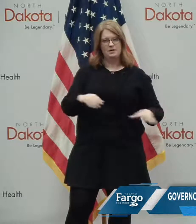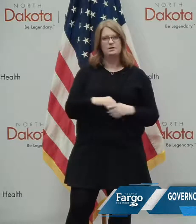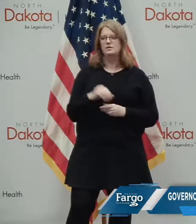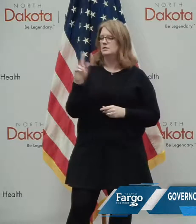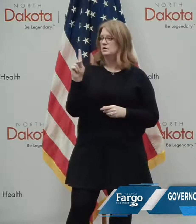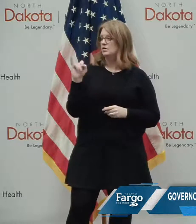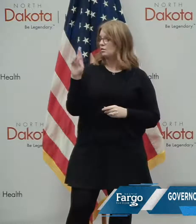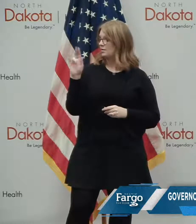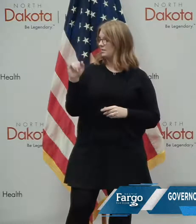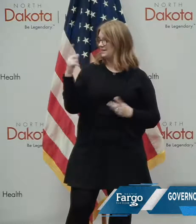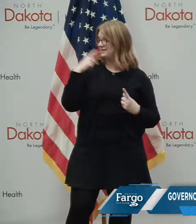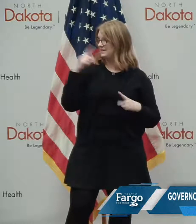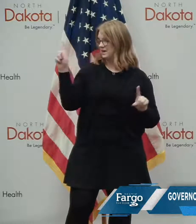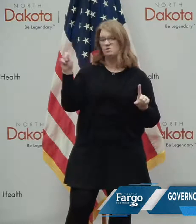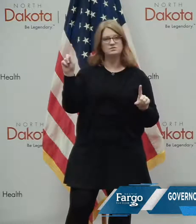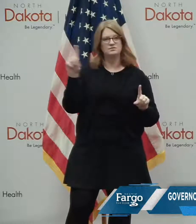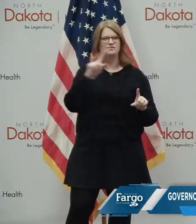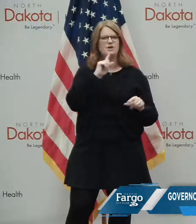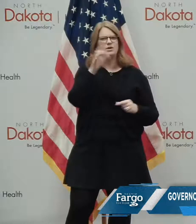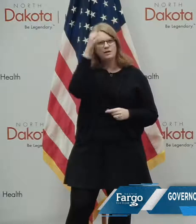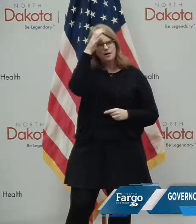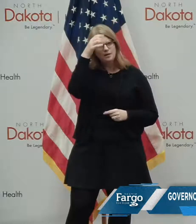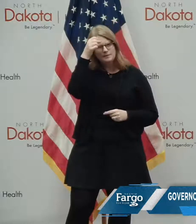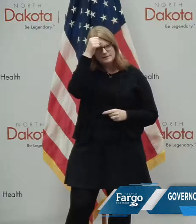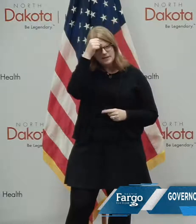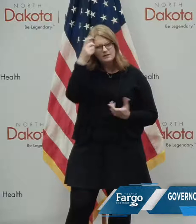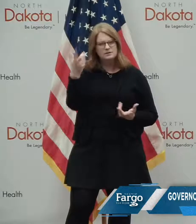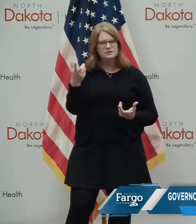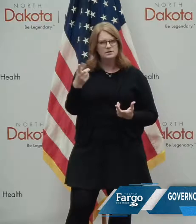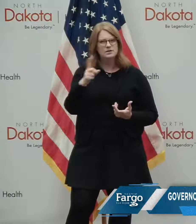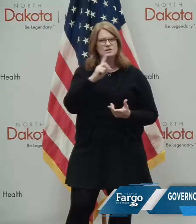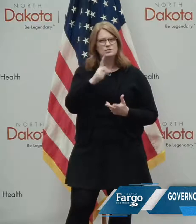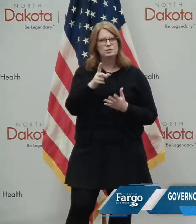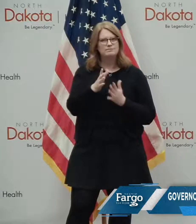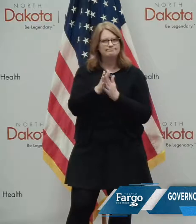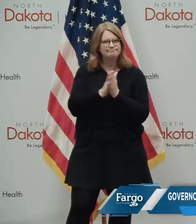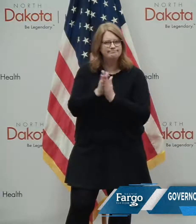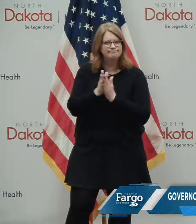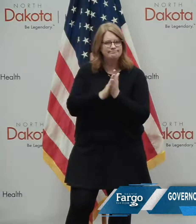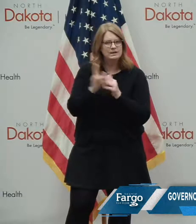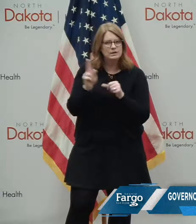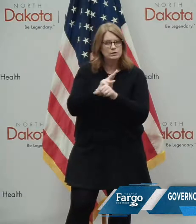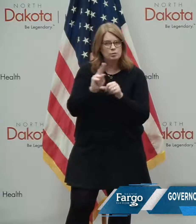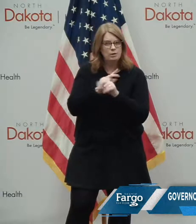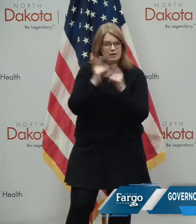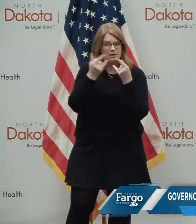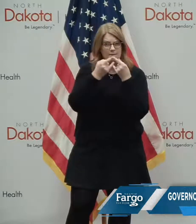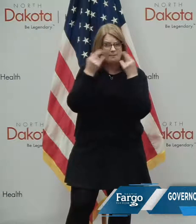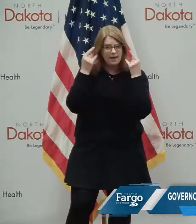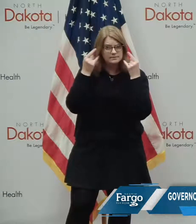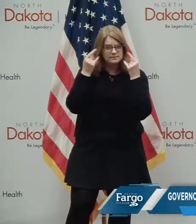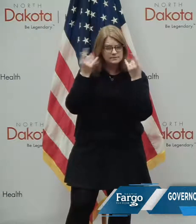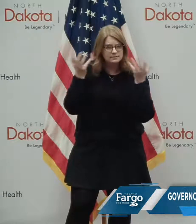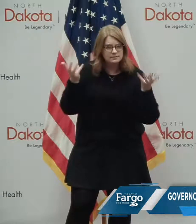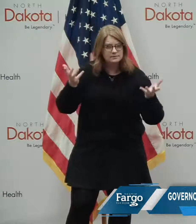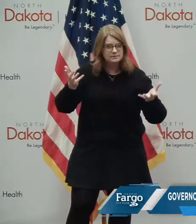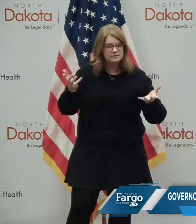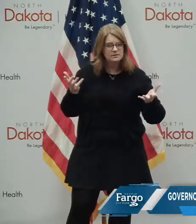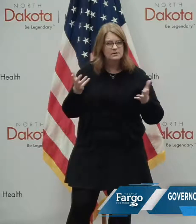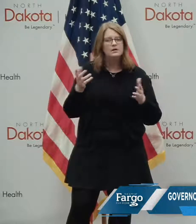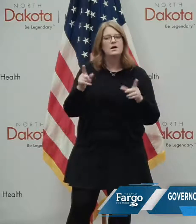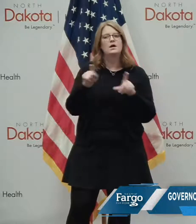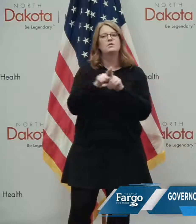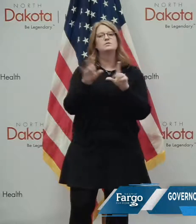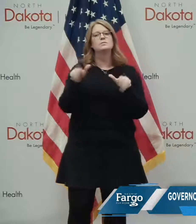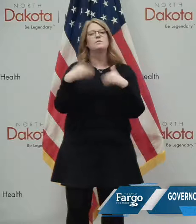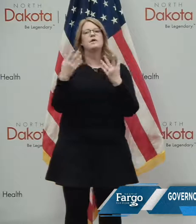just announced is a common sense approach that's going to create an actual incentive for people to wear masks and face coverings, and provide for a